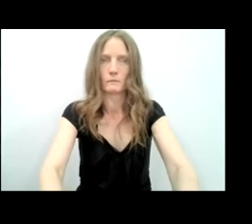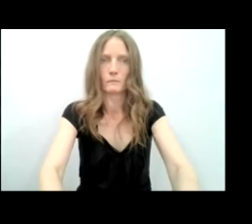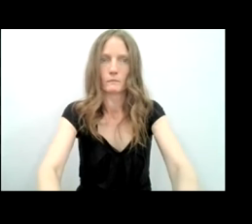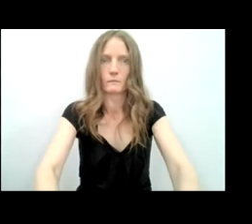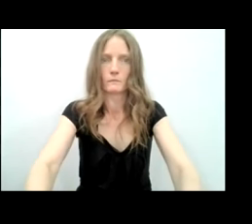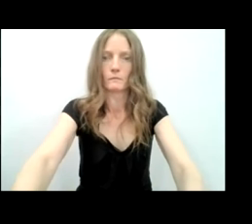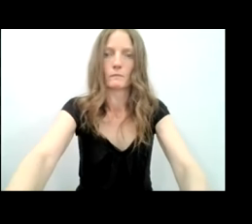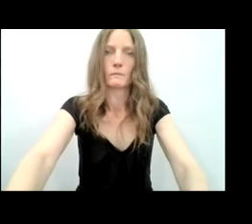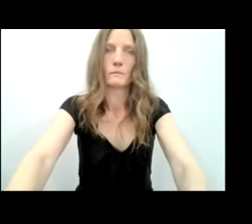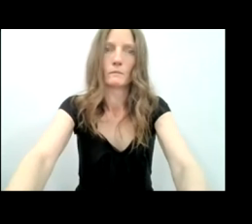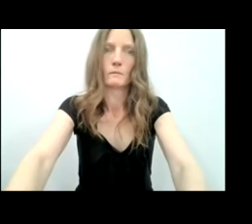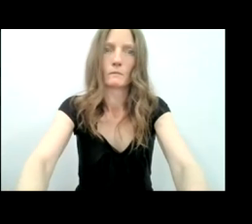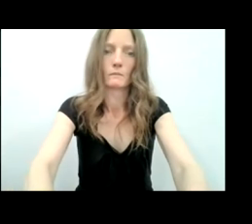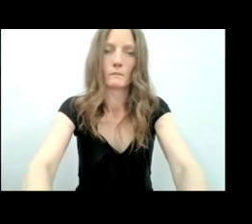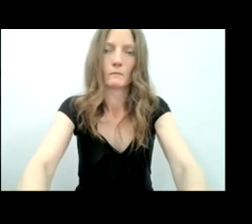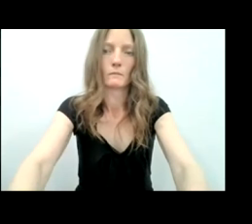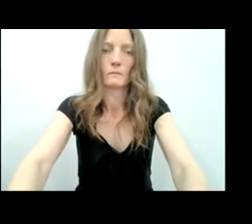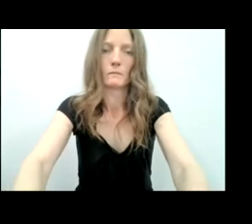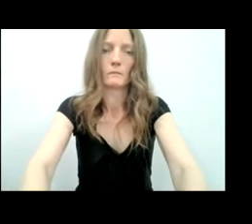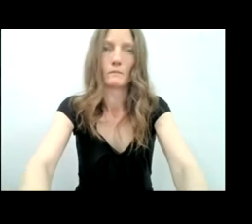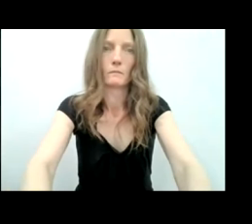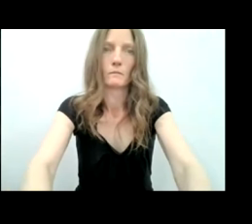And I just typed the